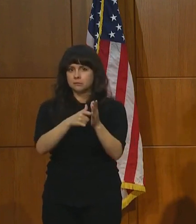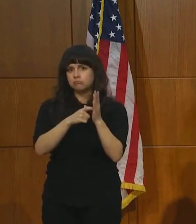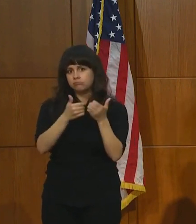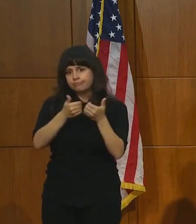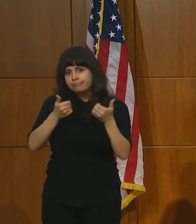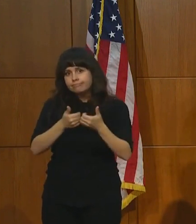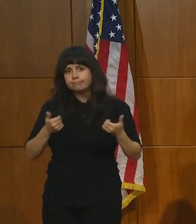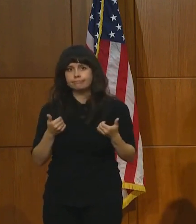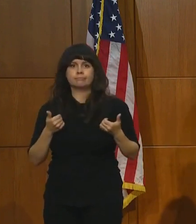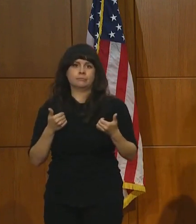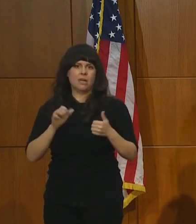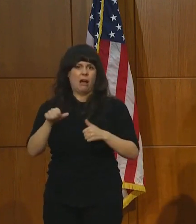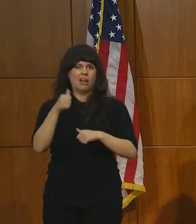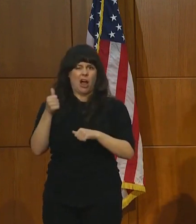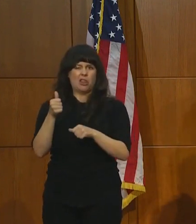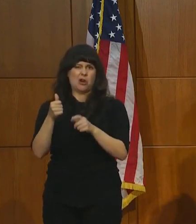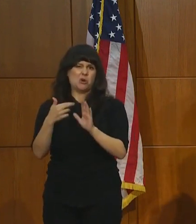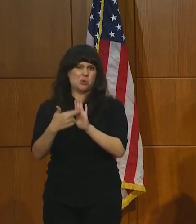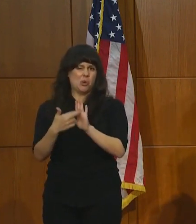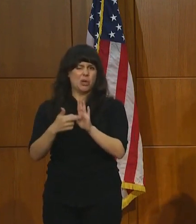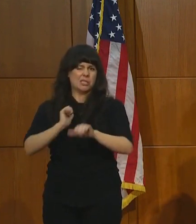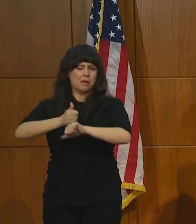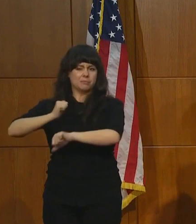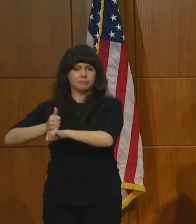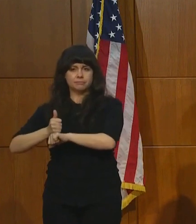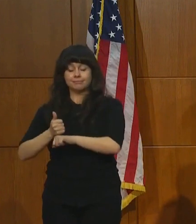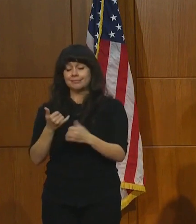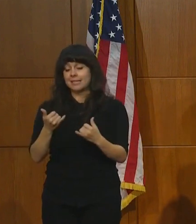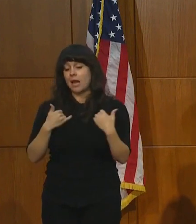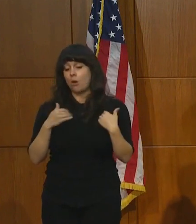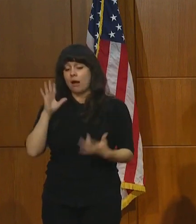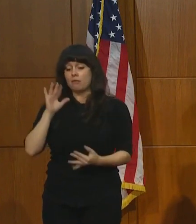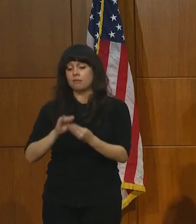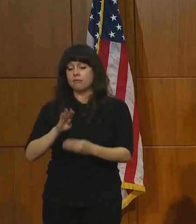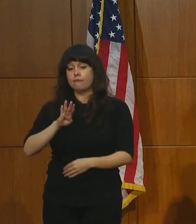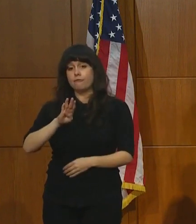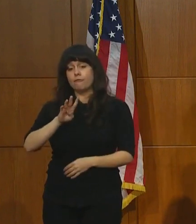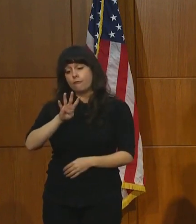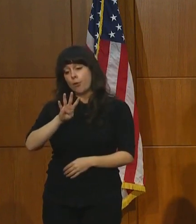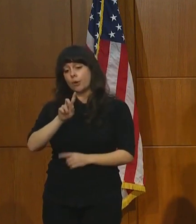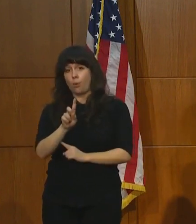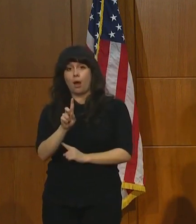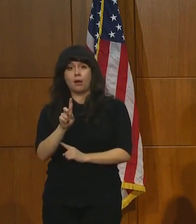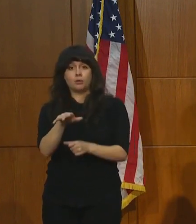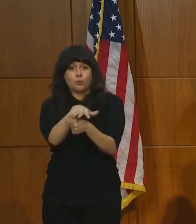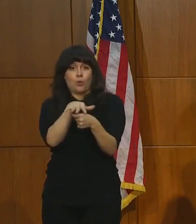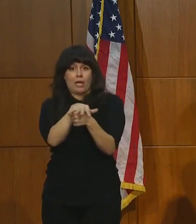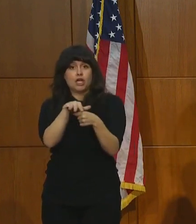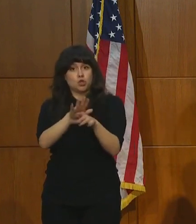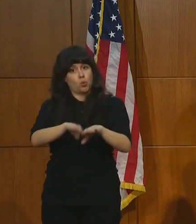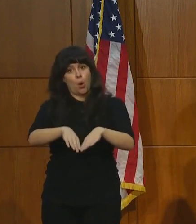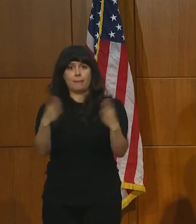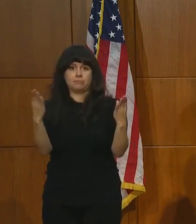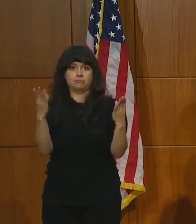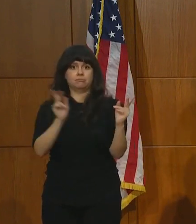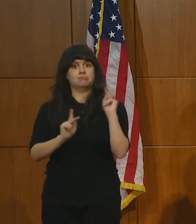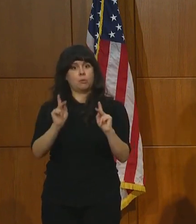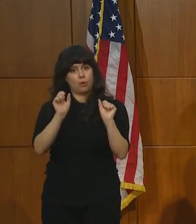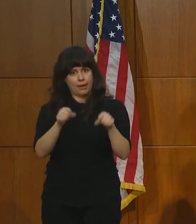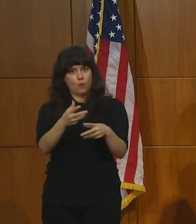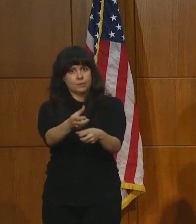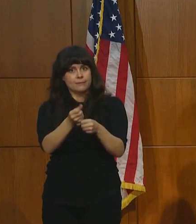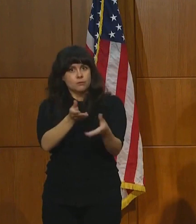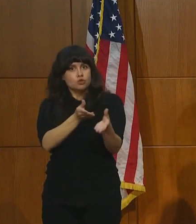in place. We now have 41 DMV locations open for people to get services that must be done